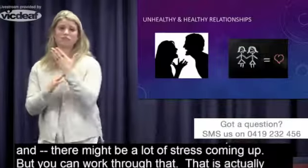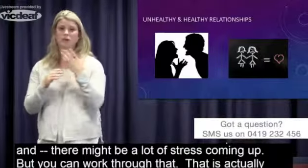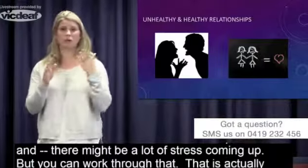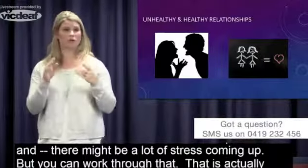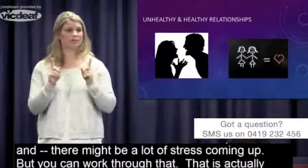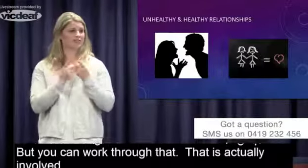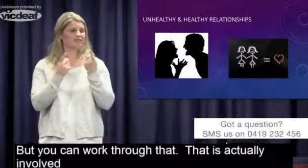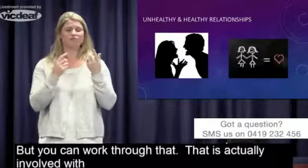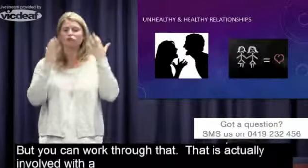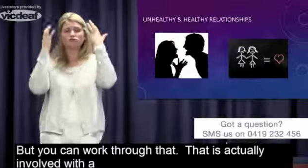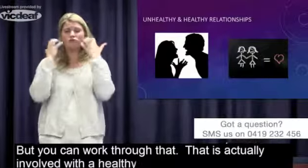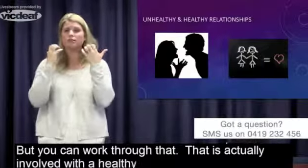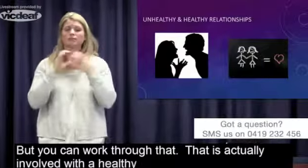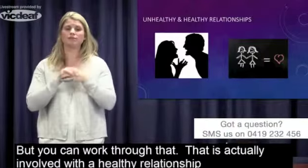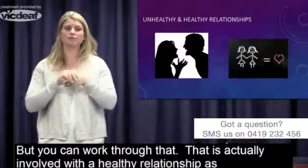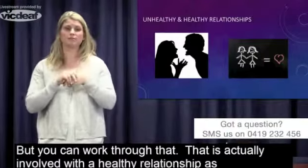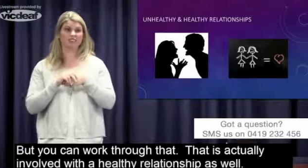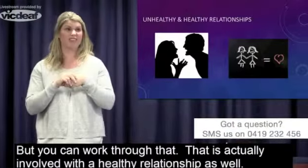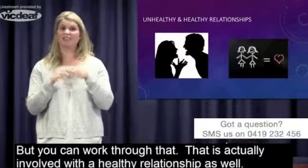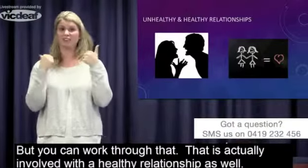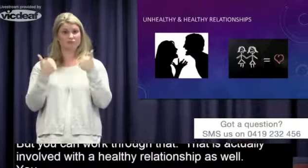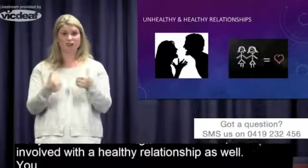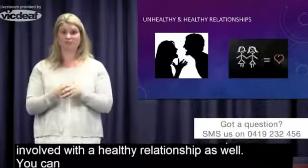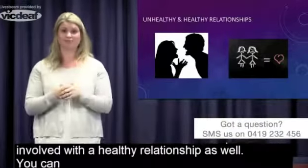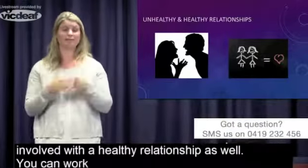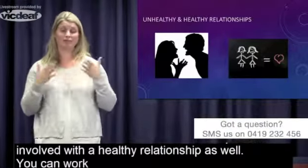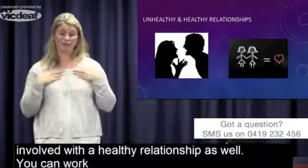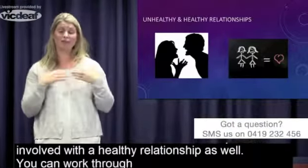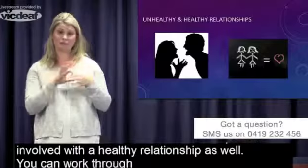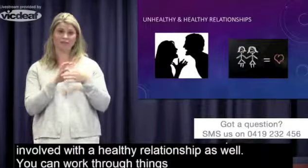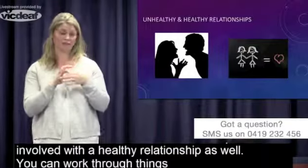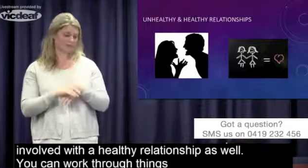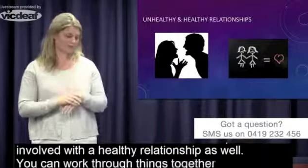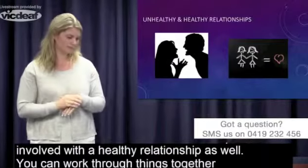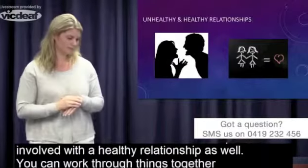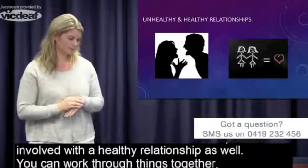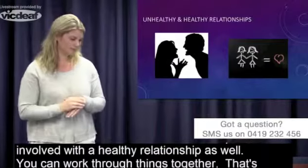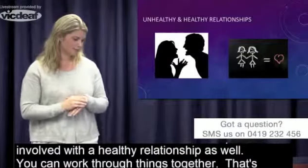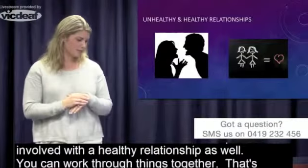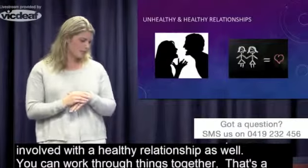well. You can work through things together. That's a great sign of a healthy relationship.